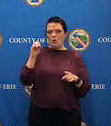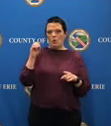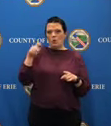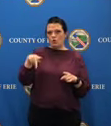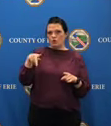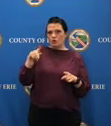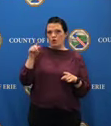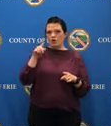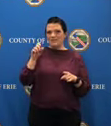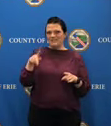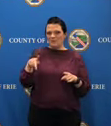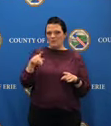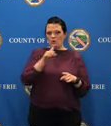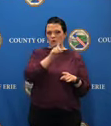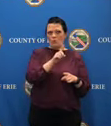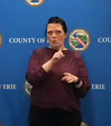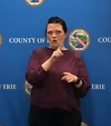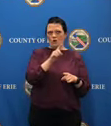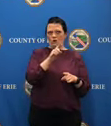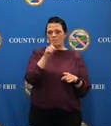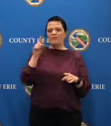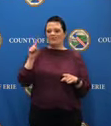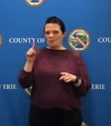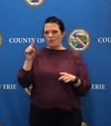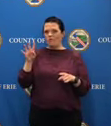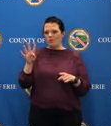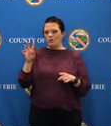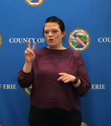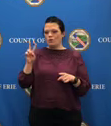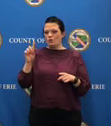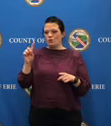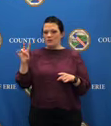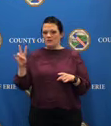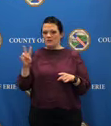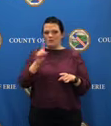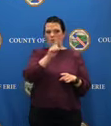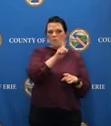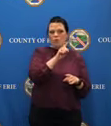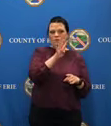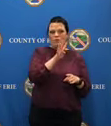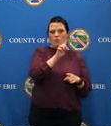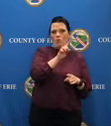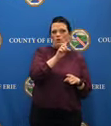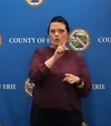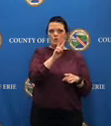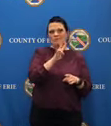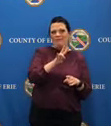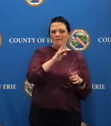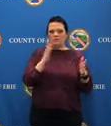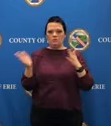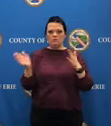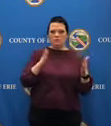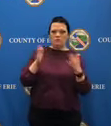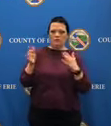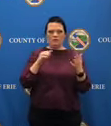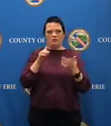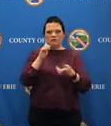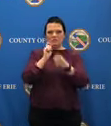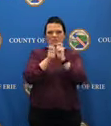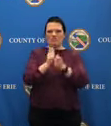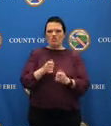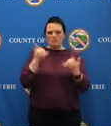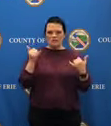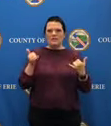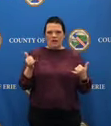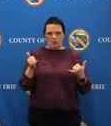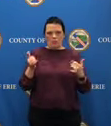Park zip code. One of them is 14217, the other one is 14127, and so that's being adjusted right now.